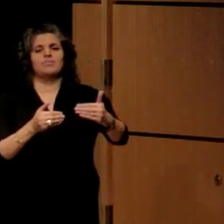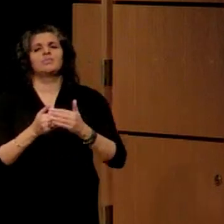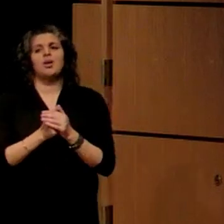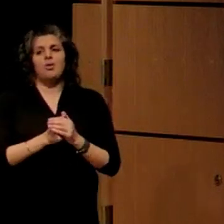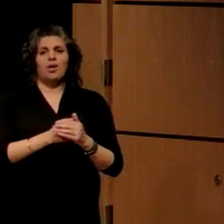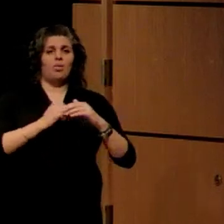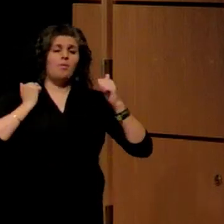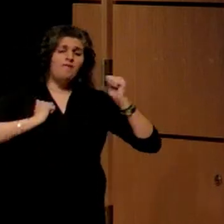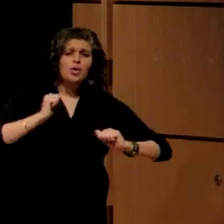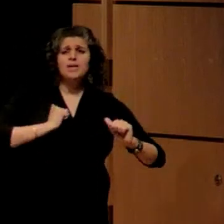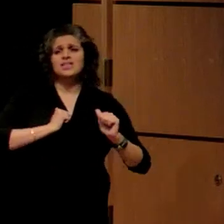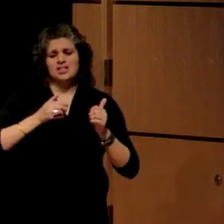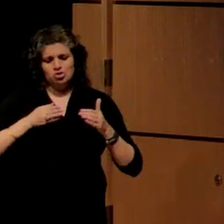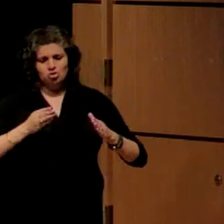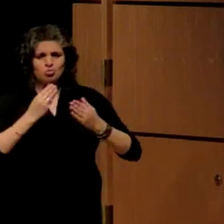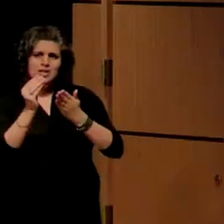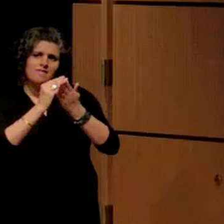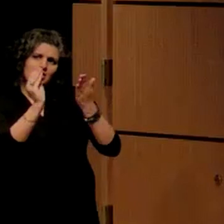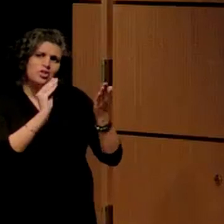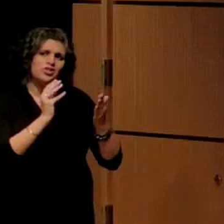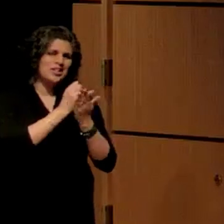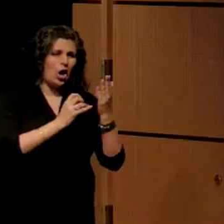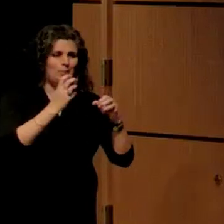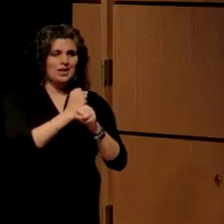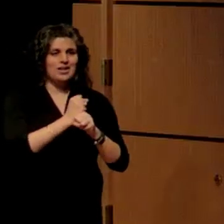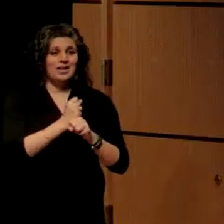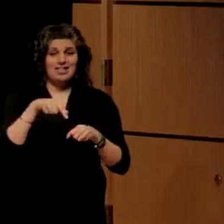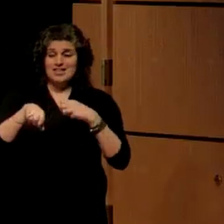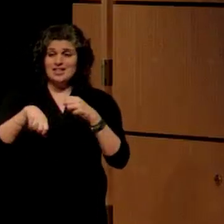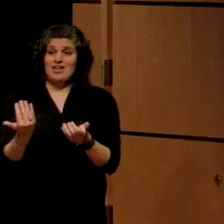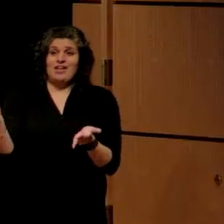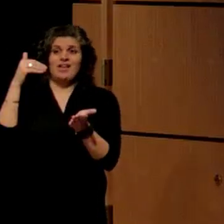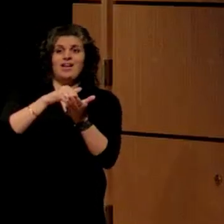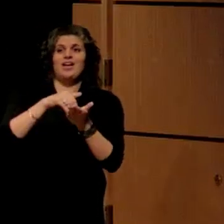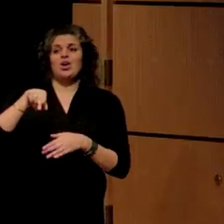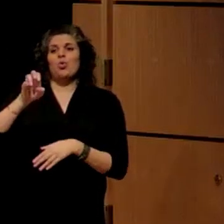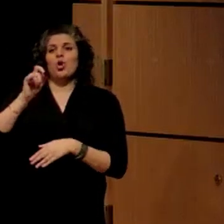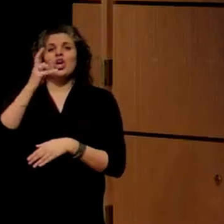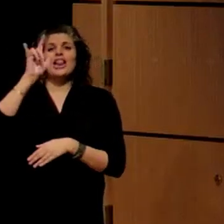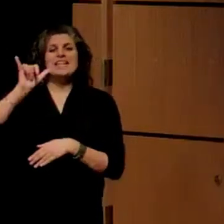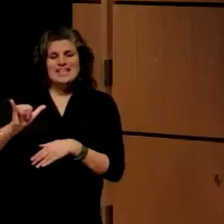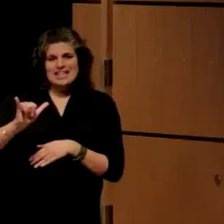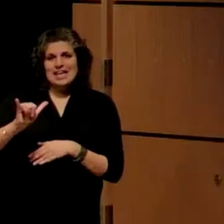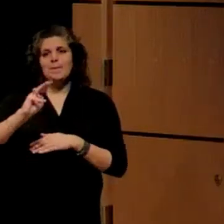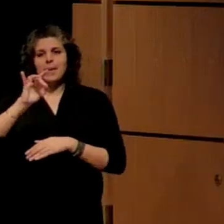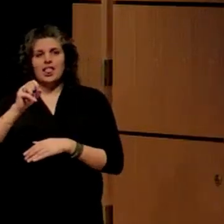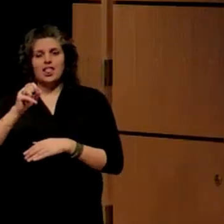art making. This year, we were able to reintroduce our quarterly Miller Family Free Days and welcomed